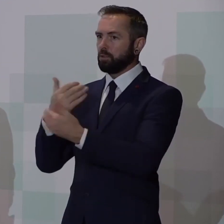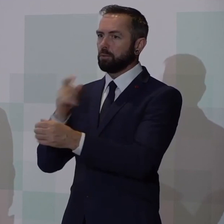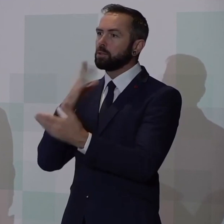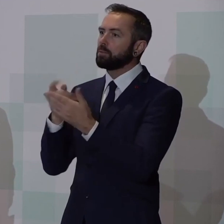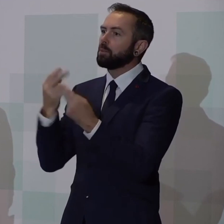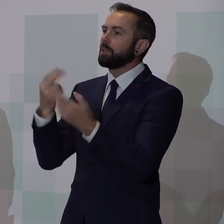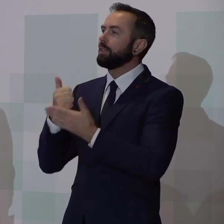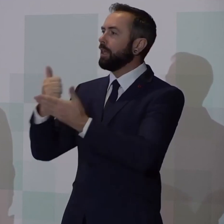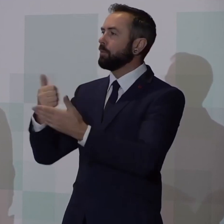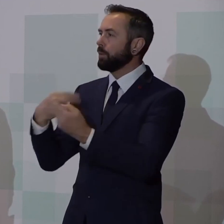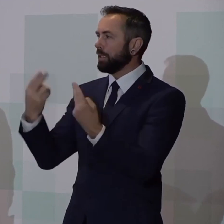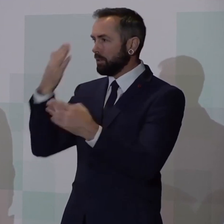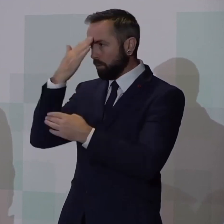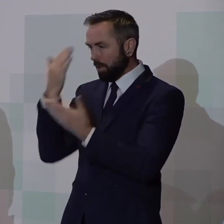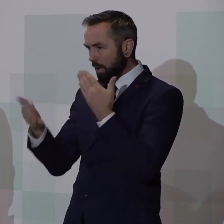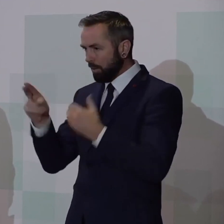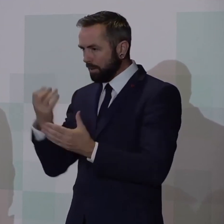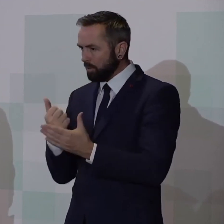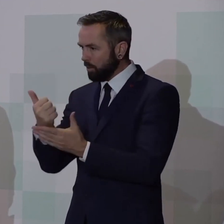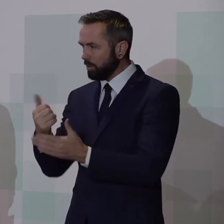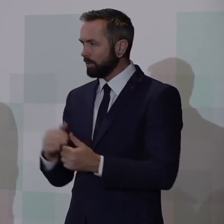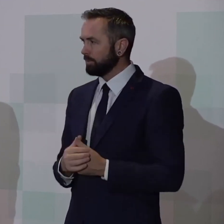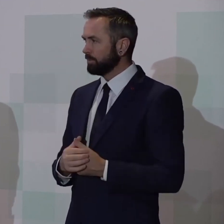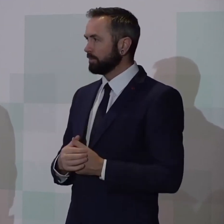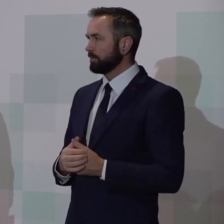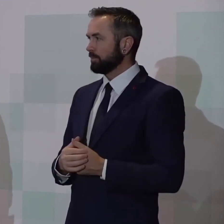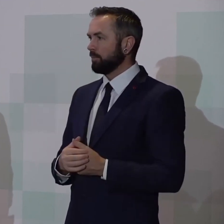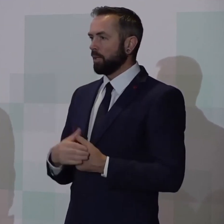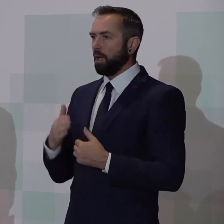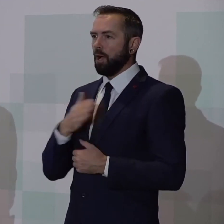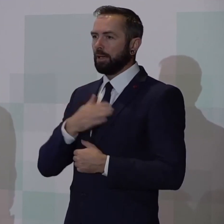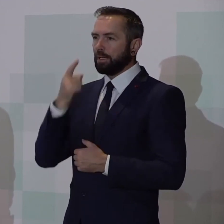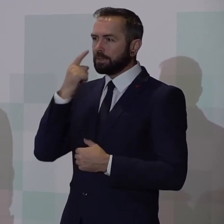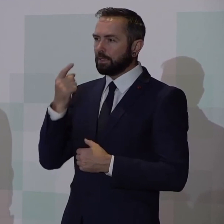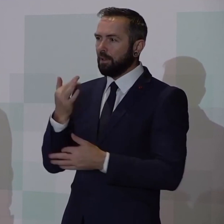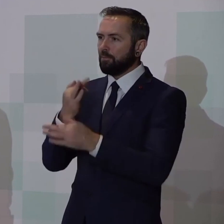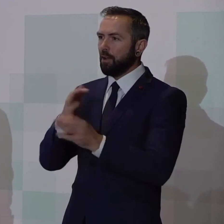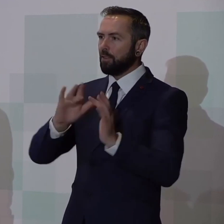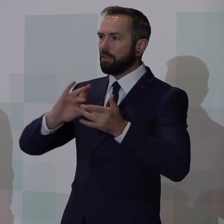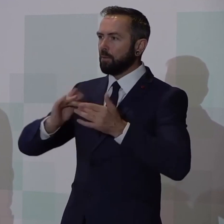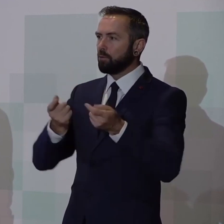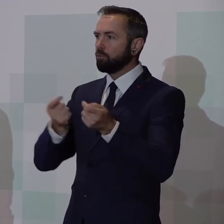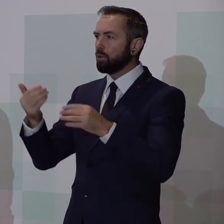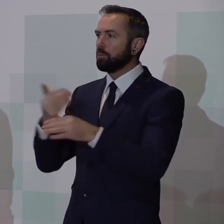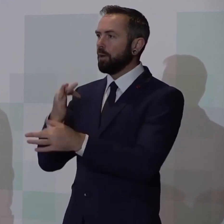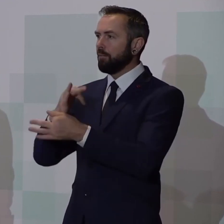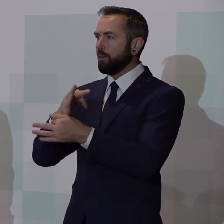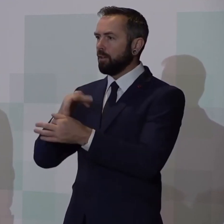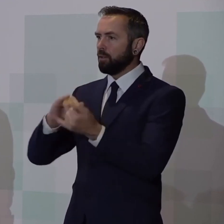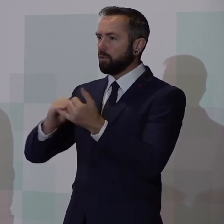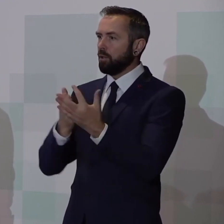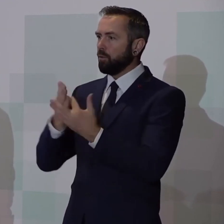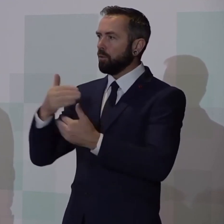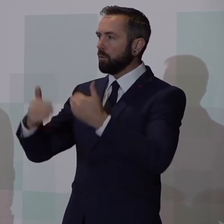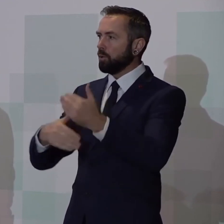sometimes, and we need to know how. I'd like to see a father's network run by fathers who've been through the process to advise and